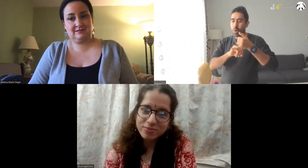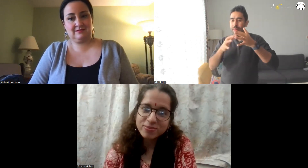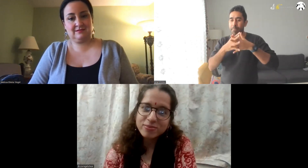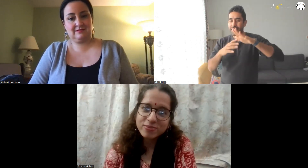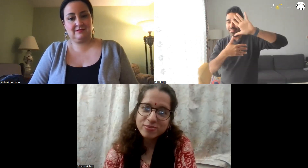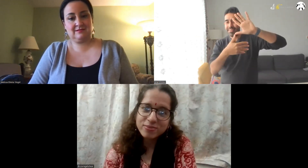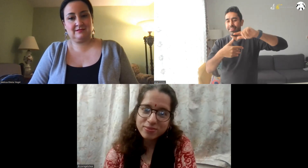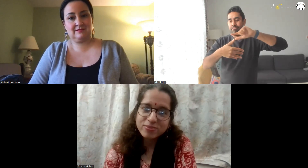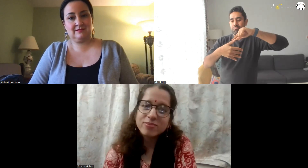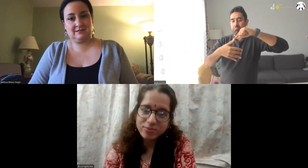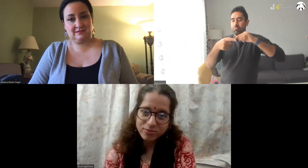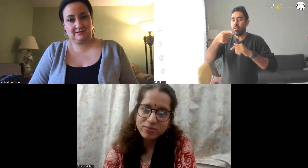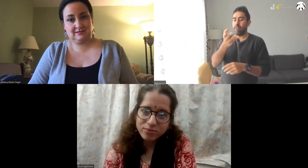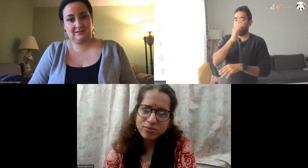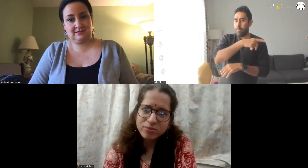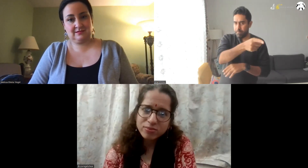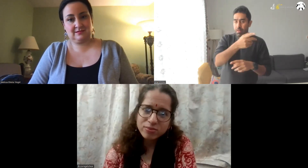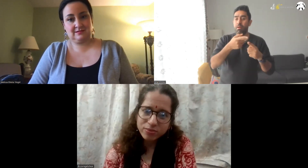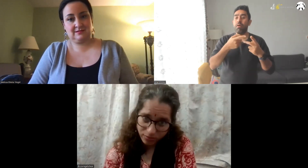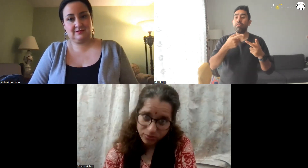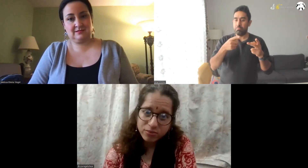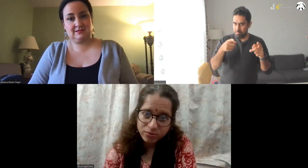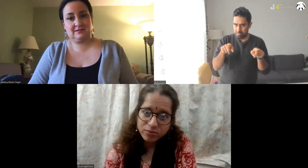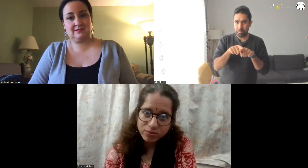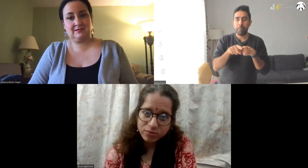I'm actually a Latino from South America.